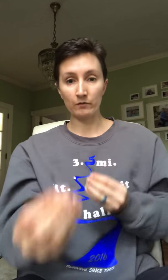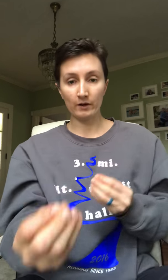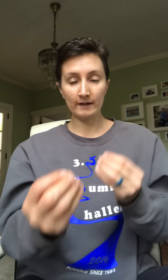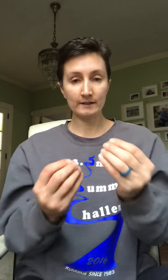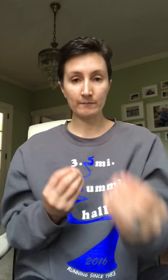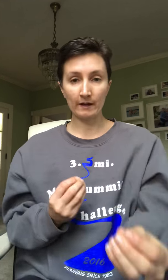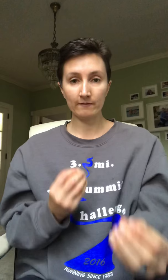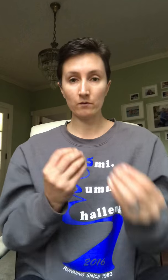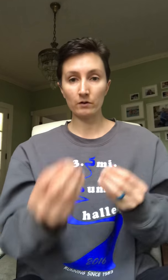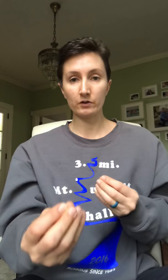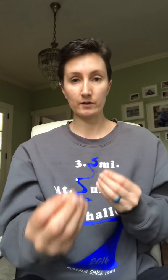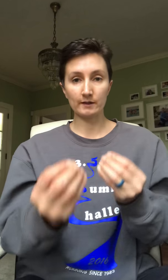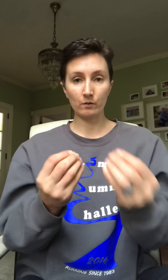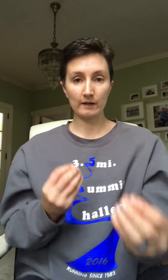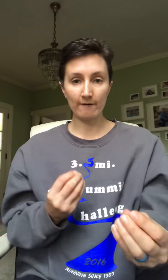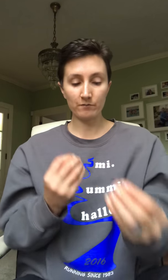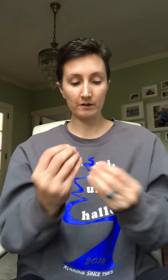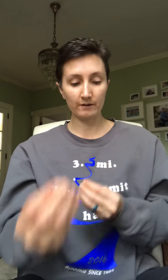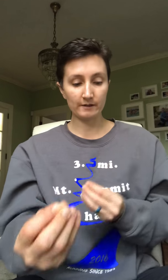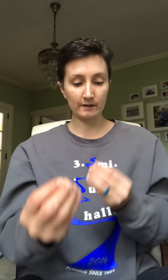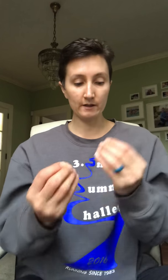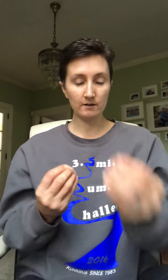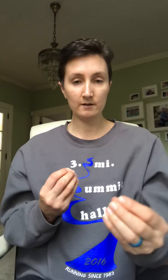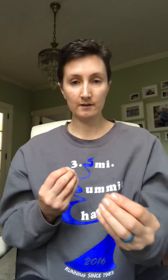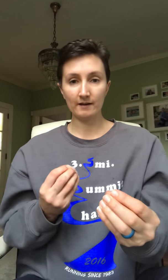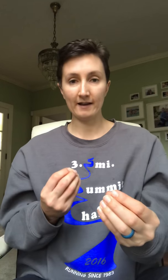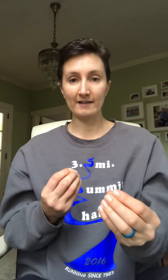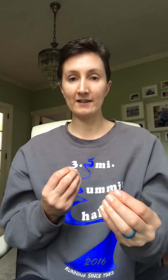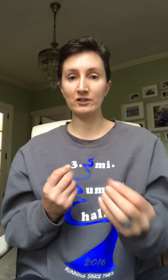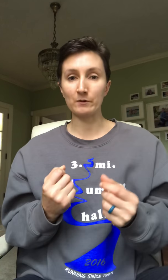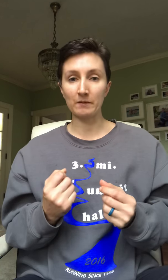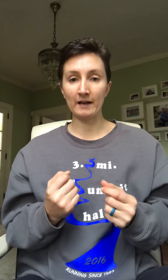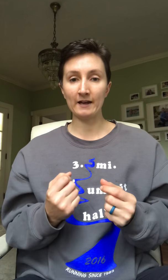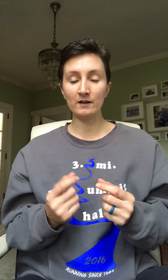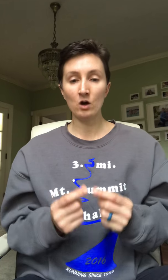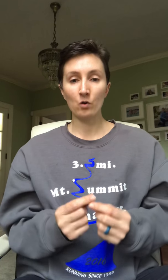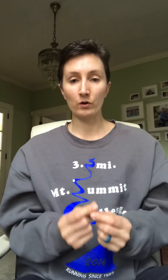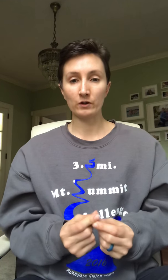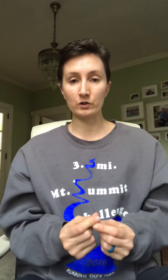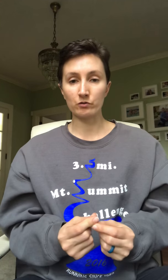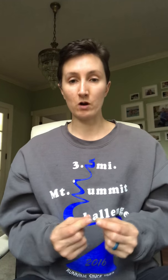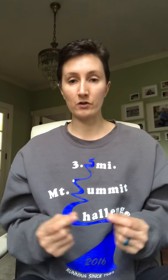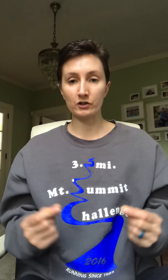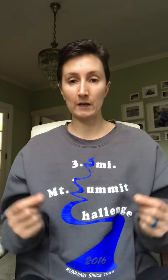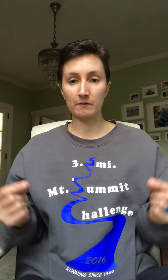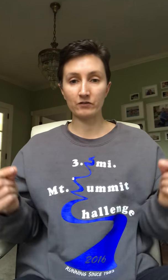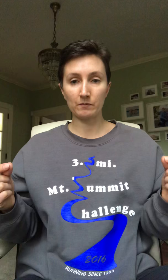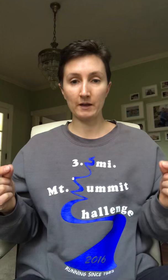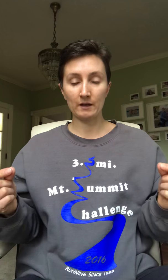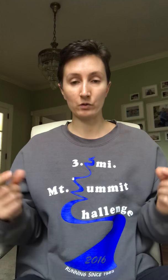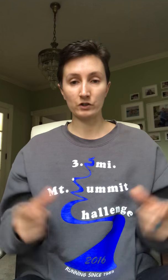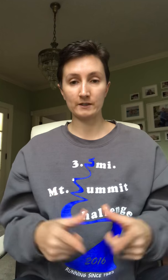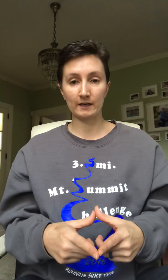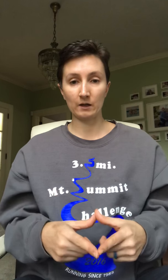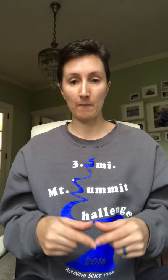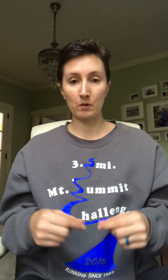our hands back and forth just like we have previously. And then Japan, we're going to draw the shape of Japan, which is like a